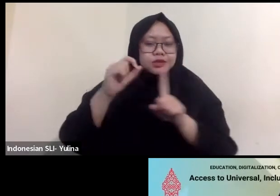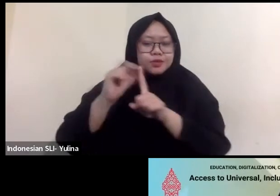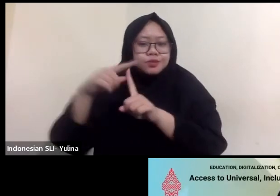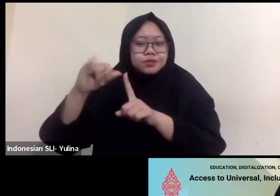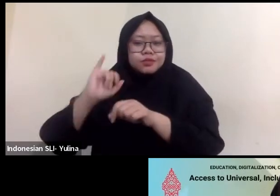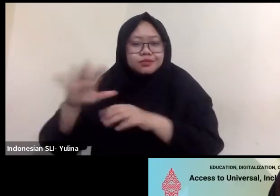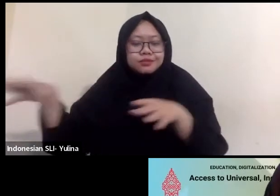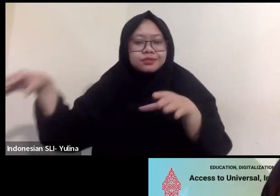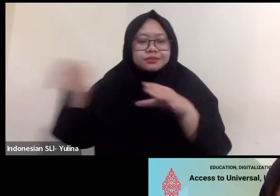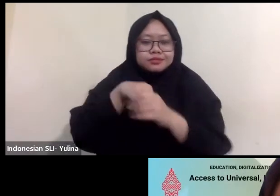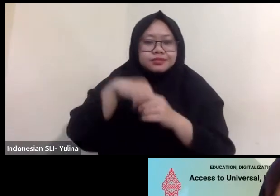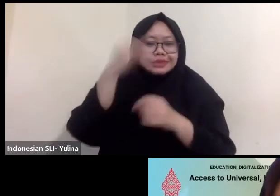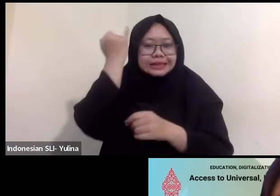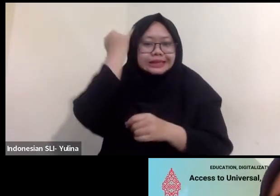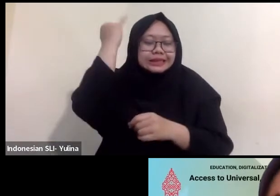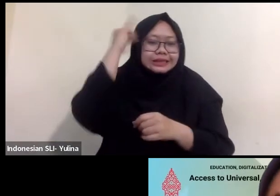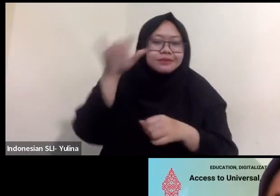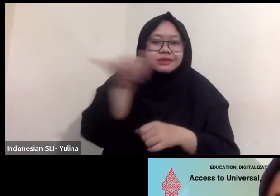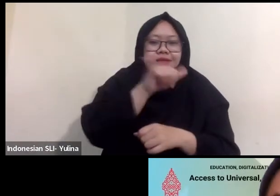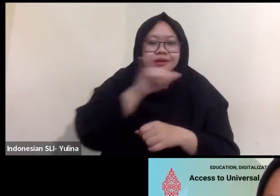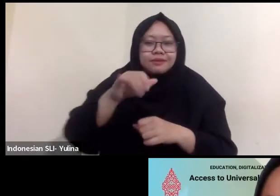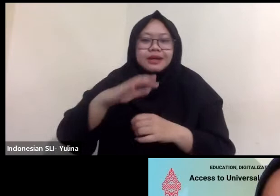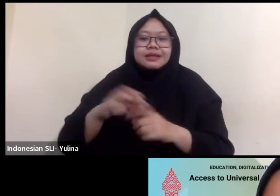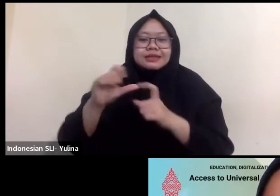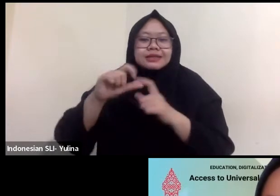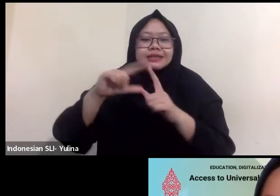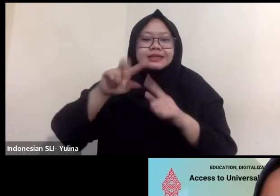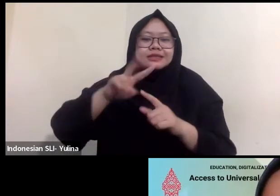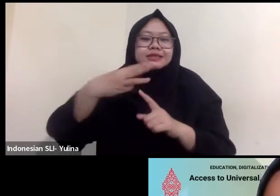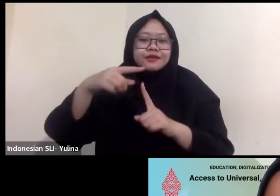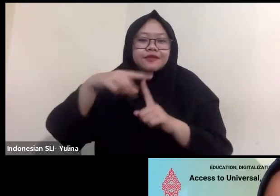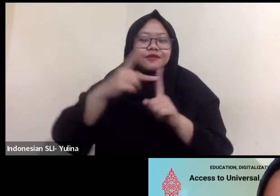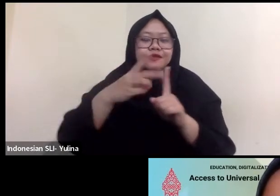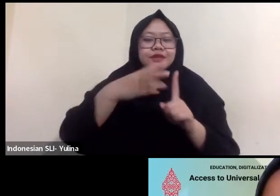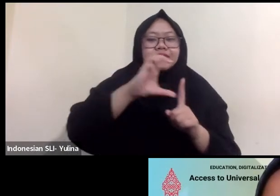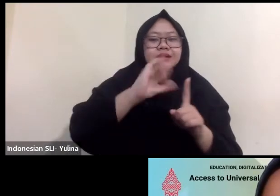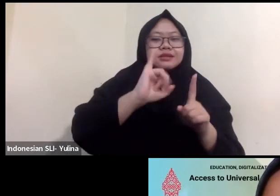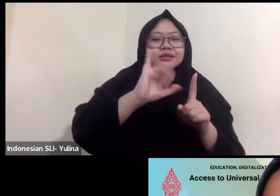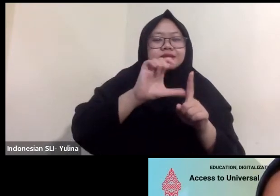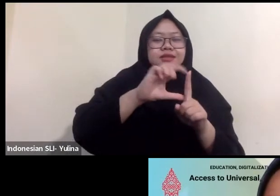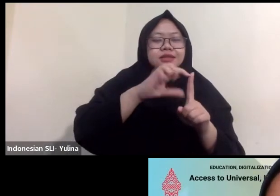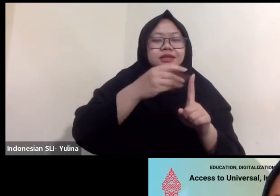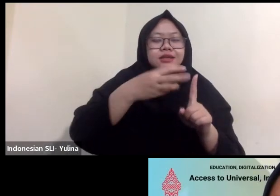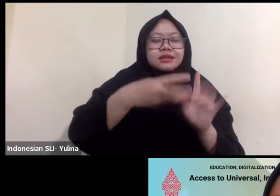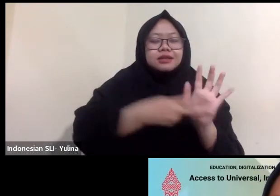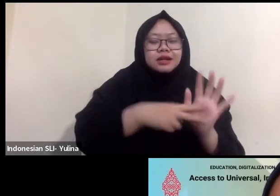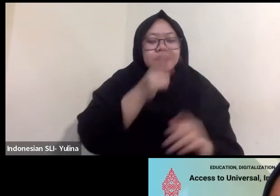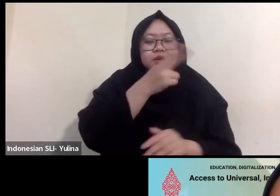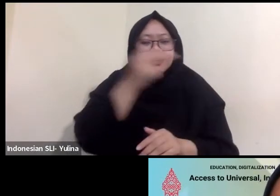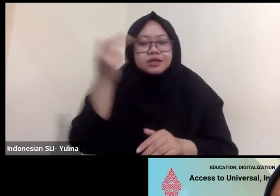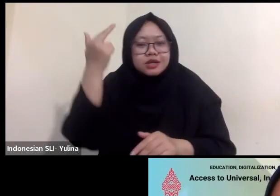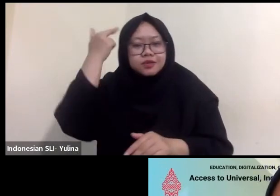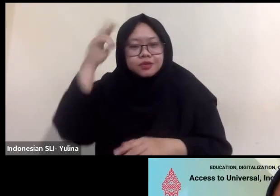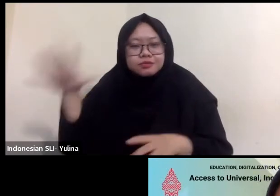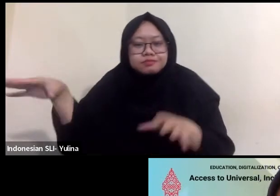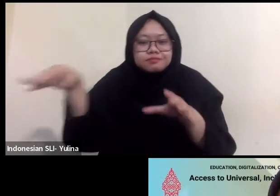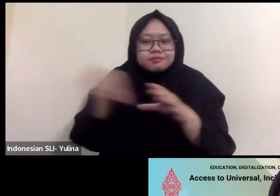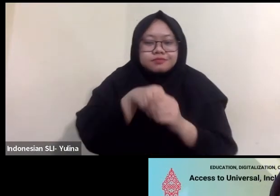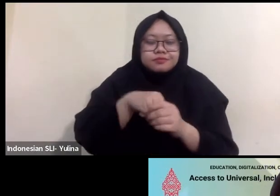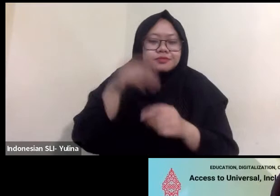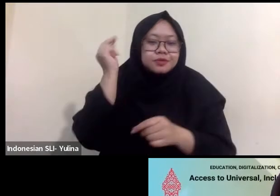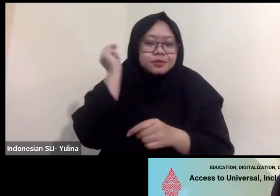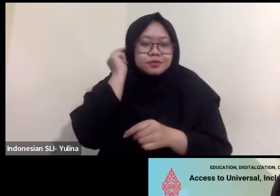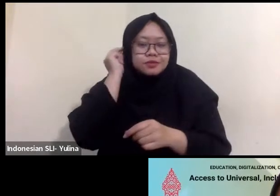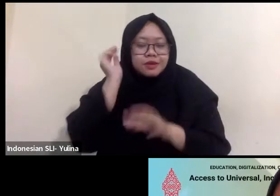was also selected to be a child delegate at United Nations General Assembly 70 and also a youth speaker at International